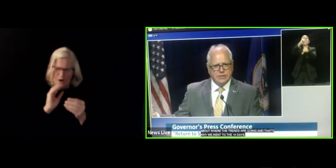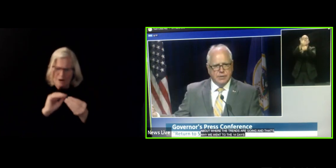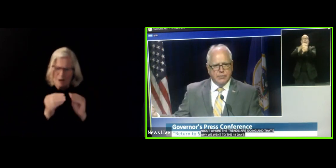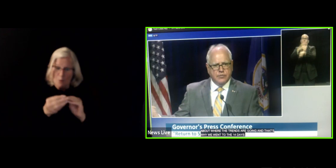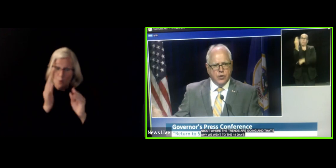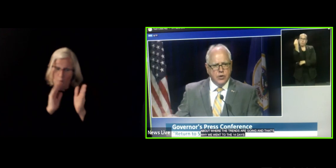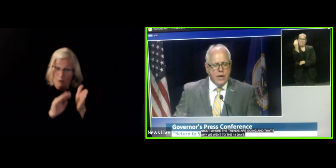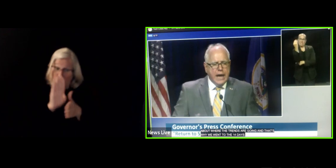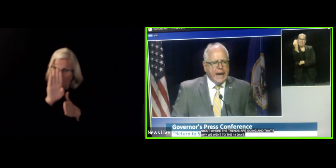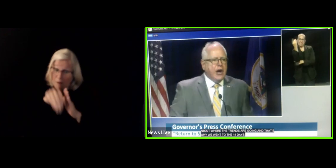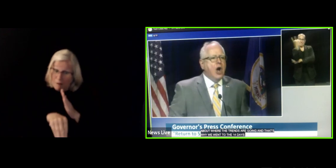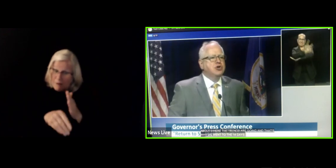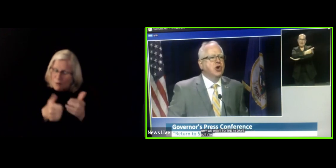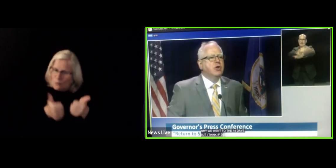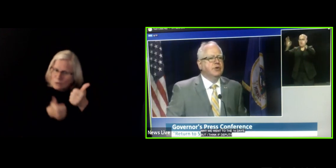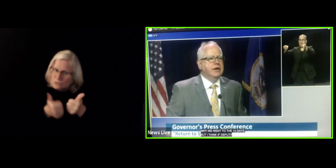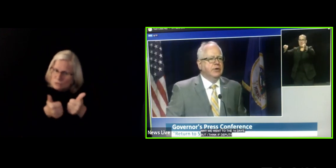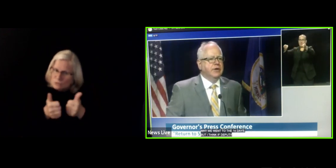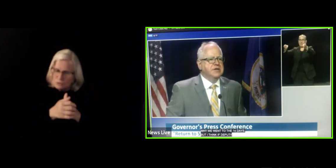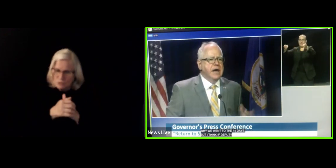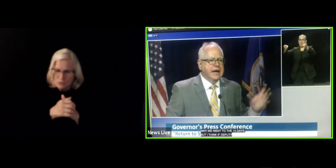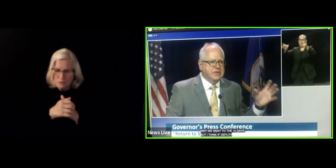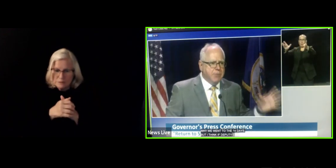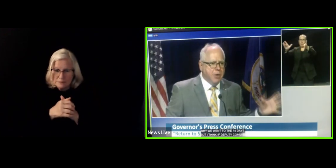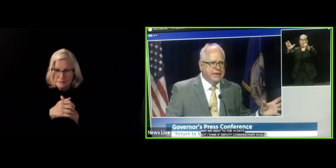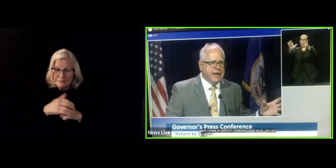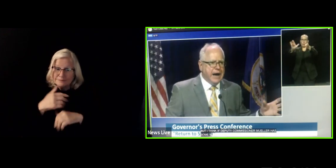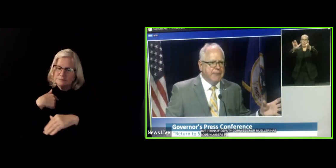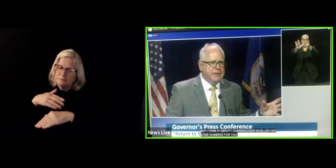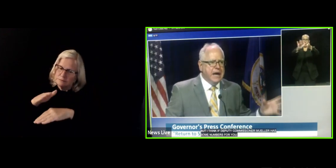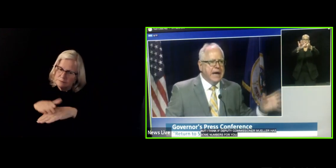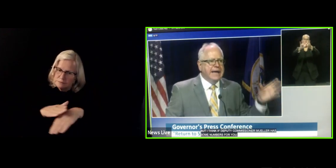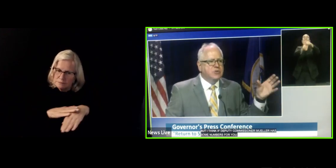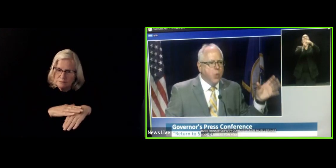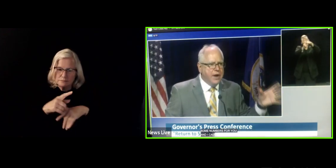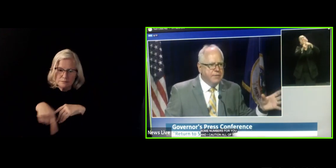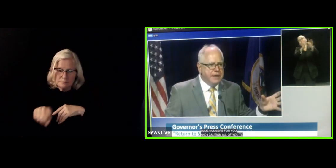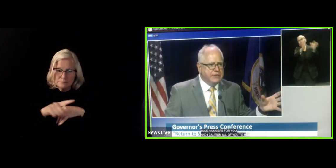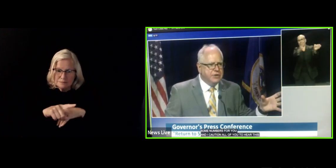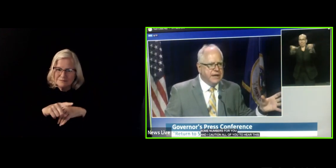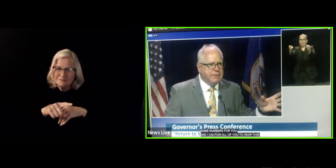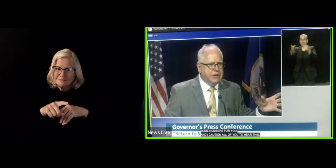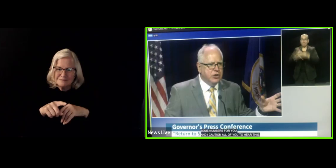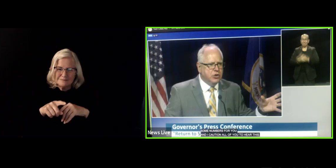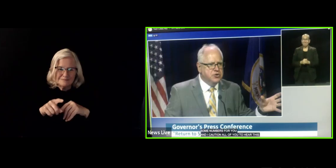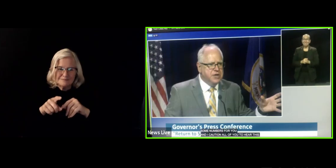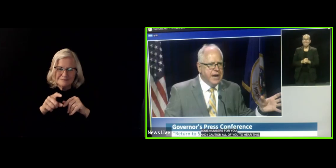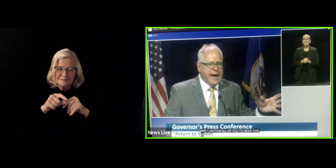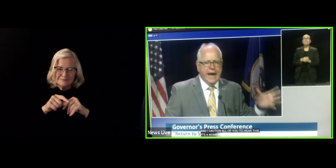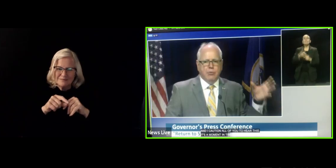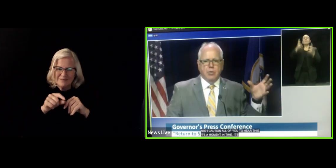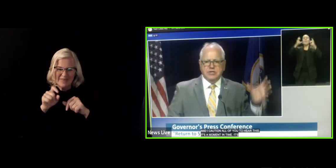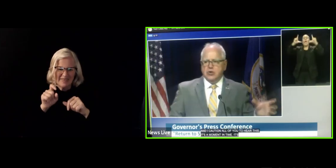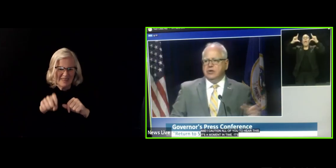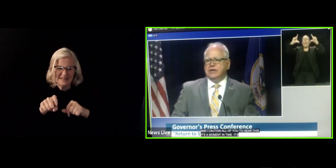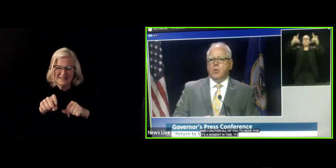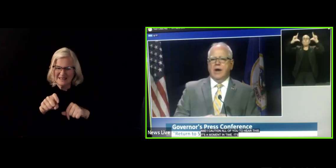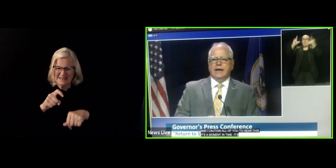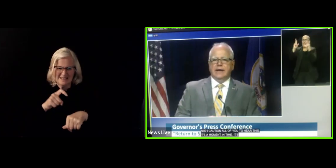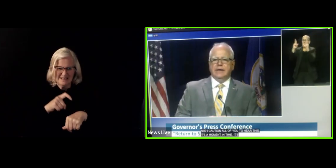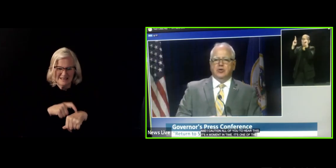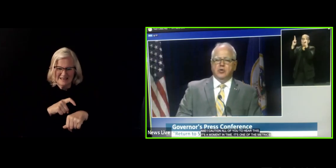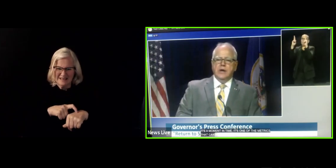some numbers for you, and I caution all of you to hear this. It's a moment in time. It's one of the metrics that can be used. And what we certainly didn't